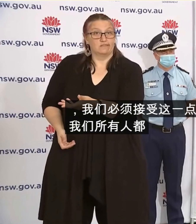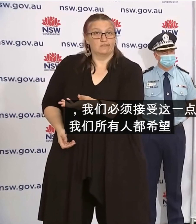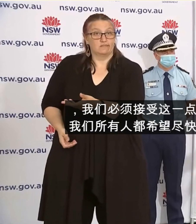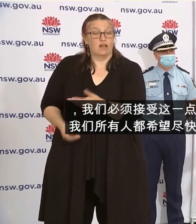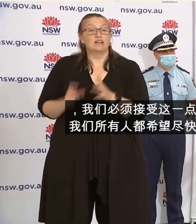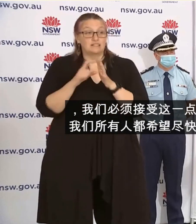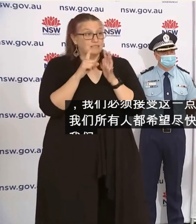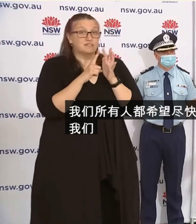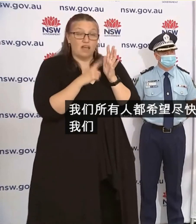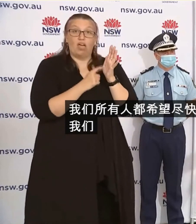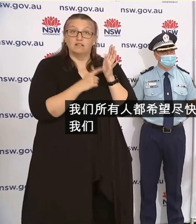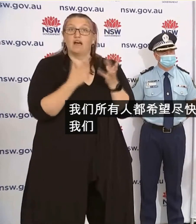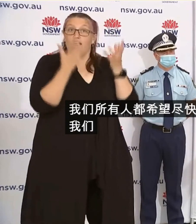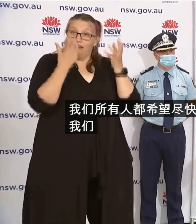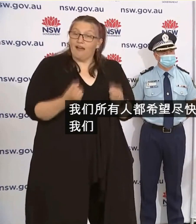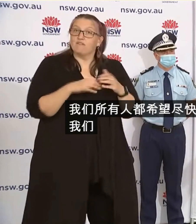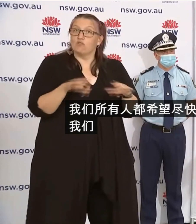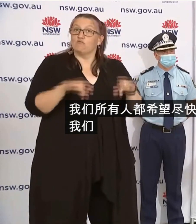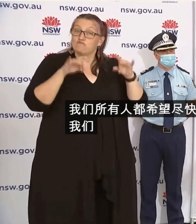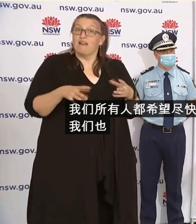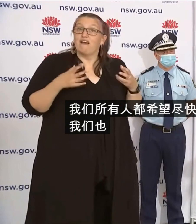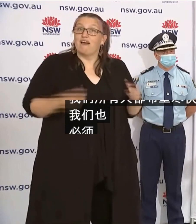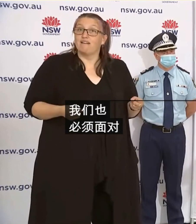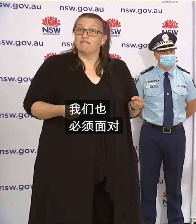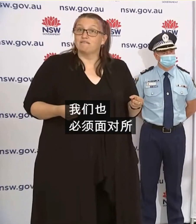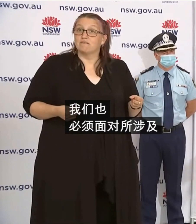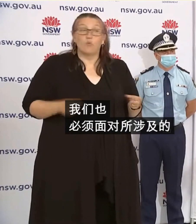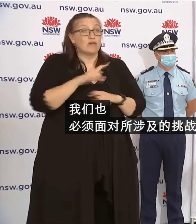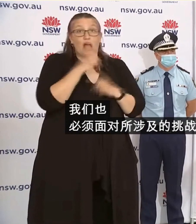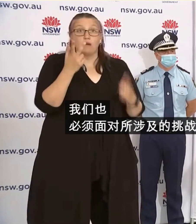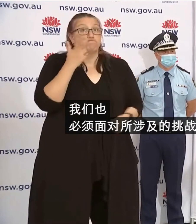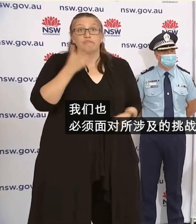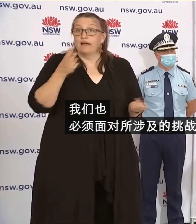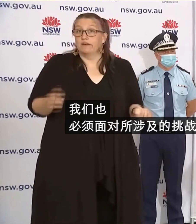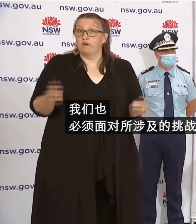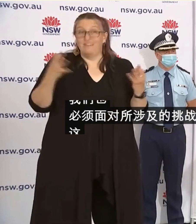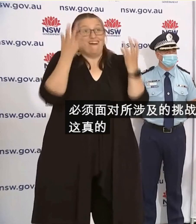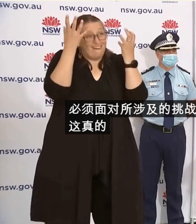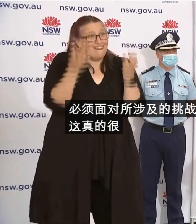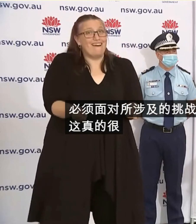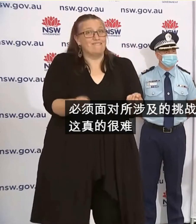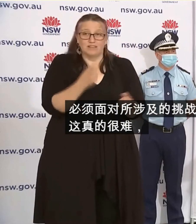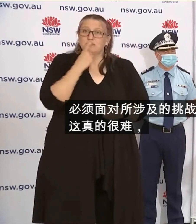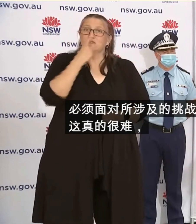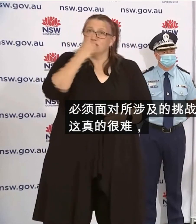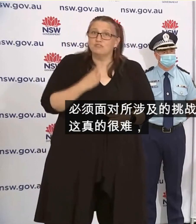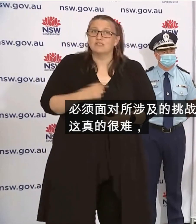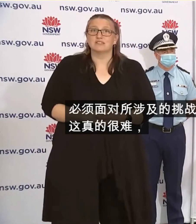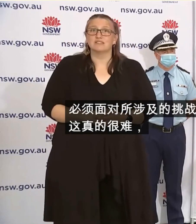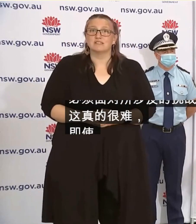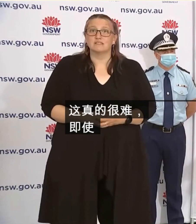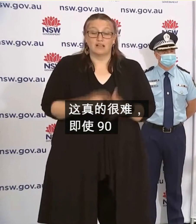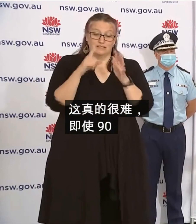of us would like to get down to zero as quickly as possible, we have to also be real to the challenges that involves. It is really, really